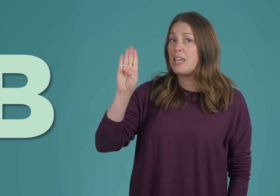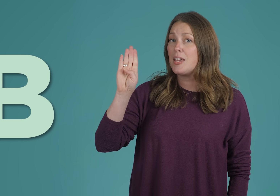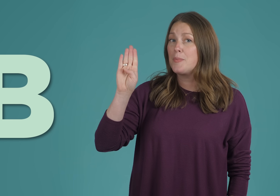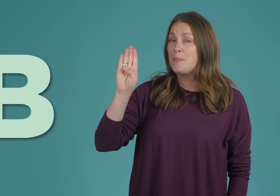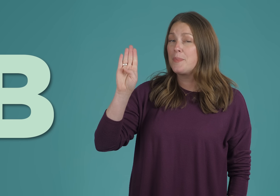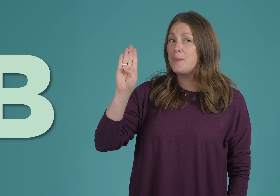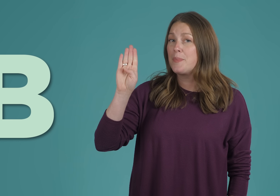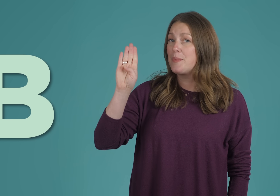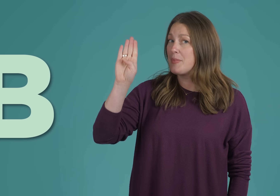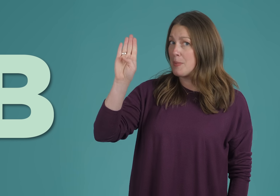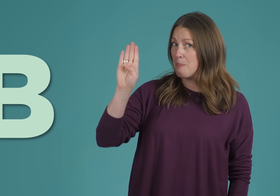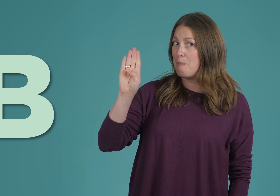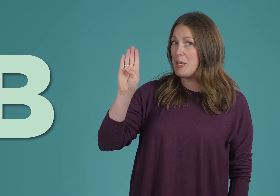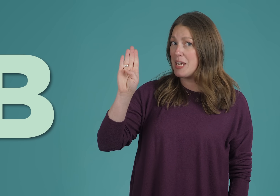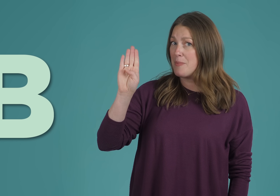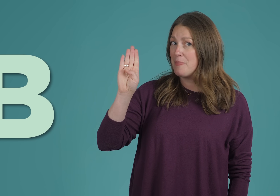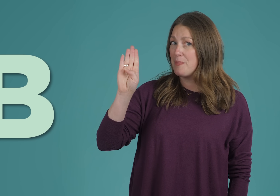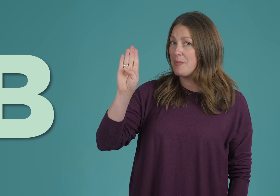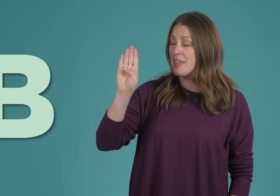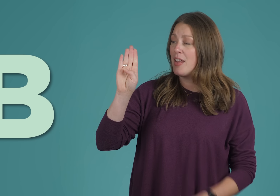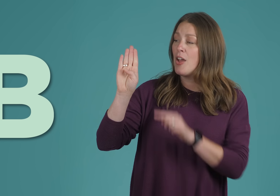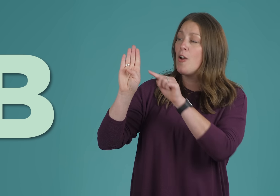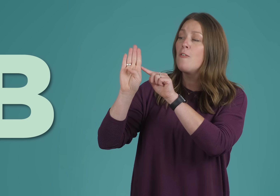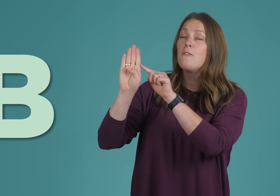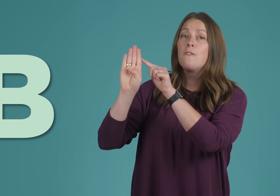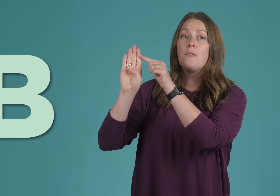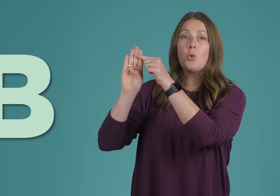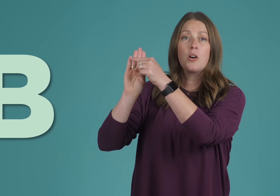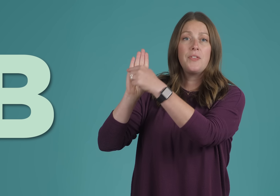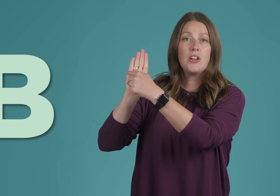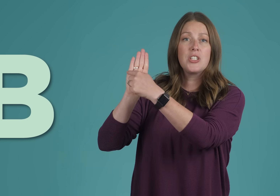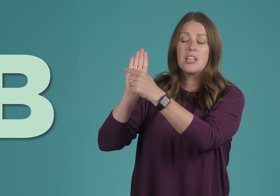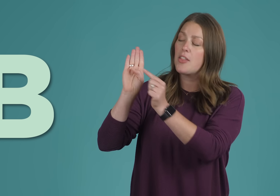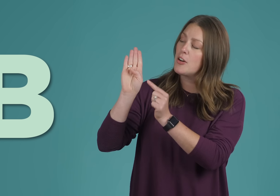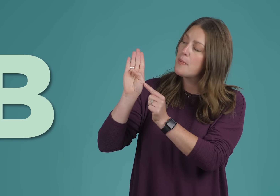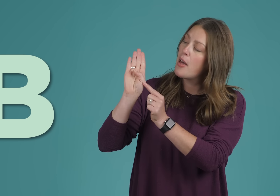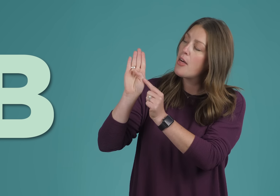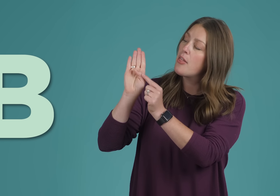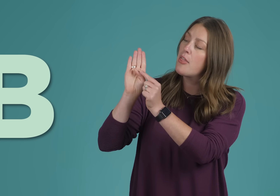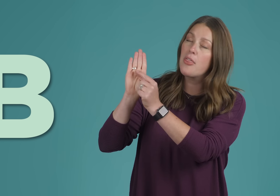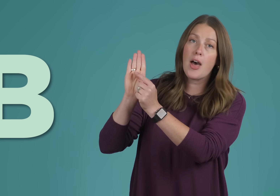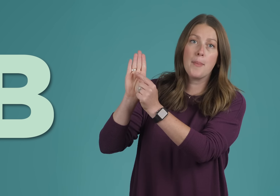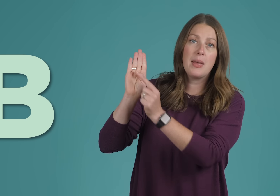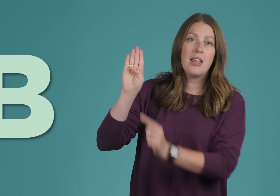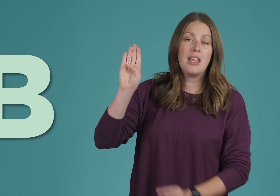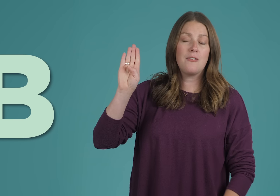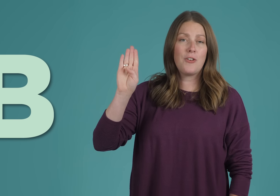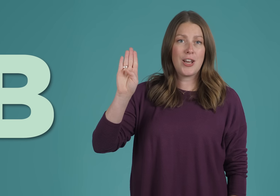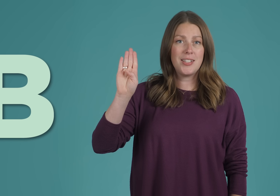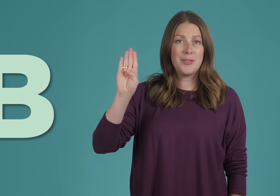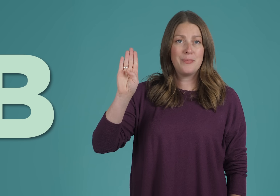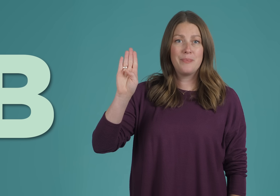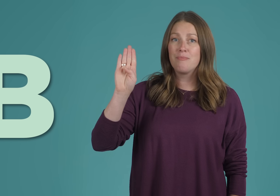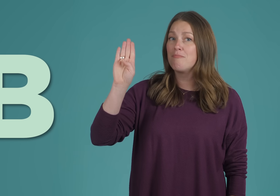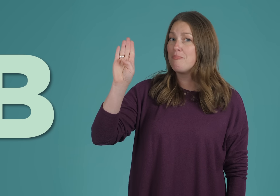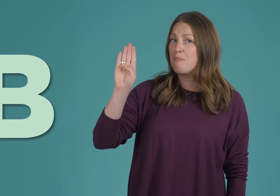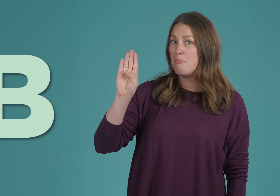B. B. 4 fingers together, thumb in front.